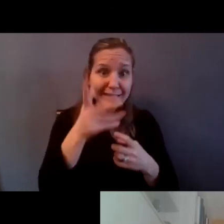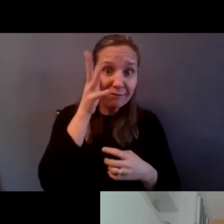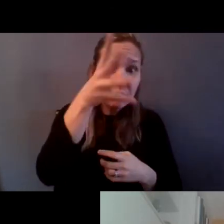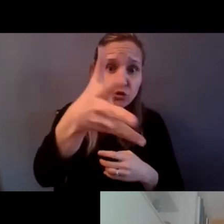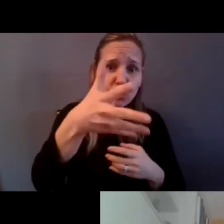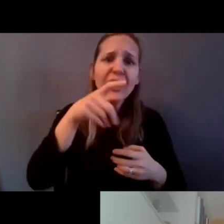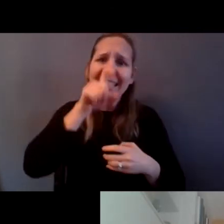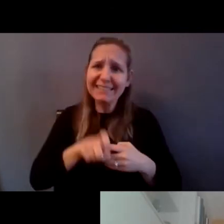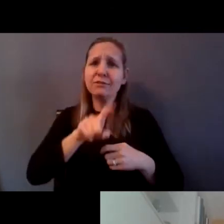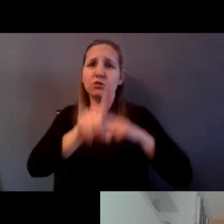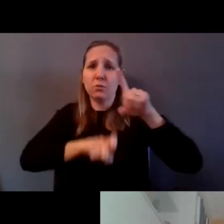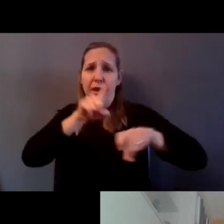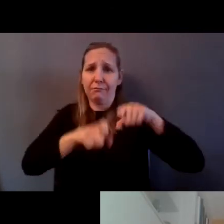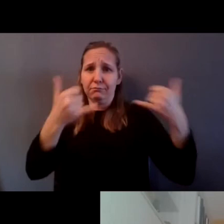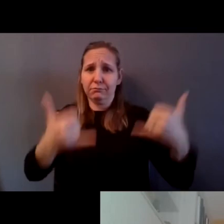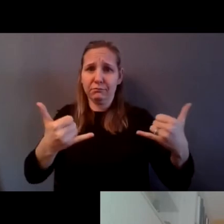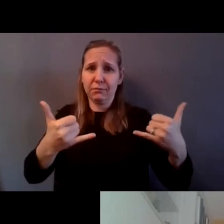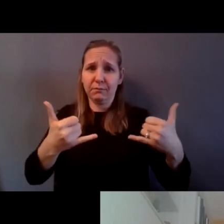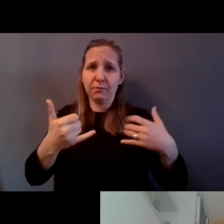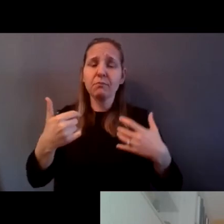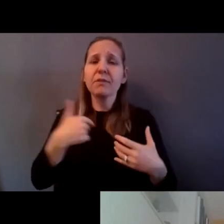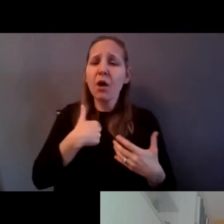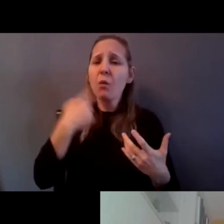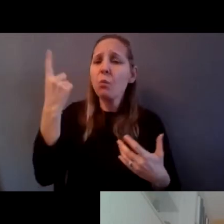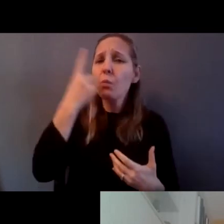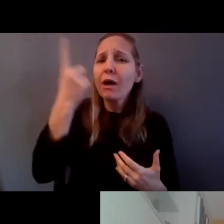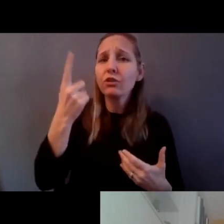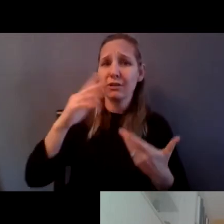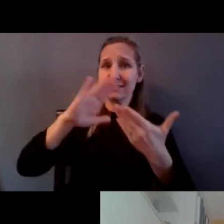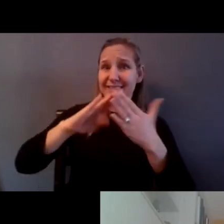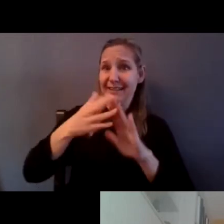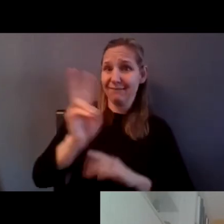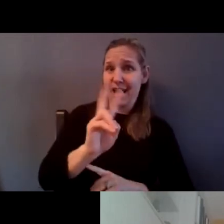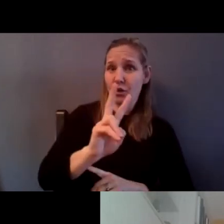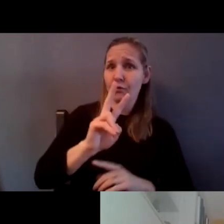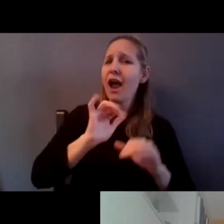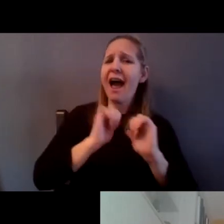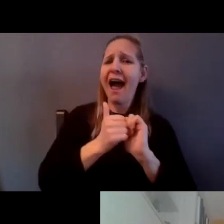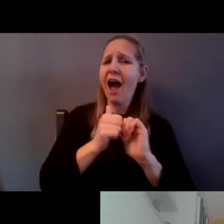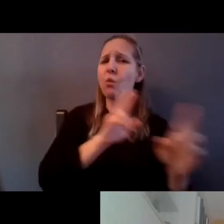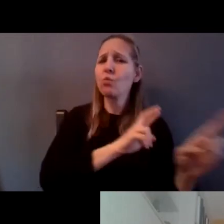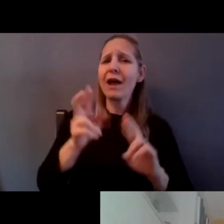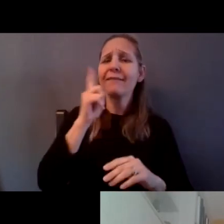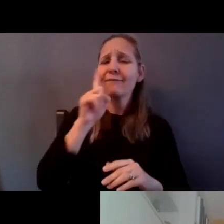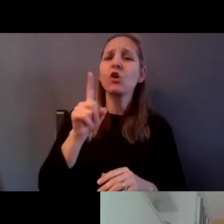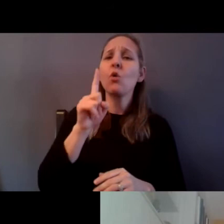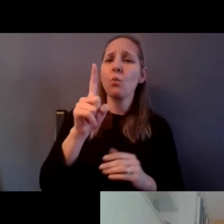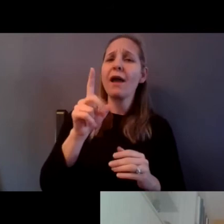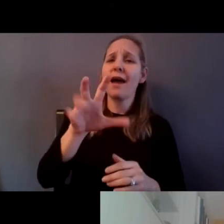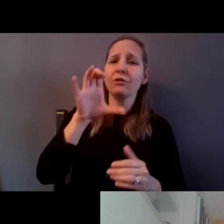you specifically, how does Vancouver get ready for the emerging $100 billion national Indigenous